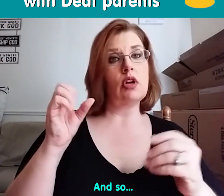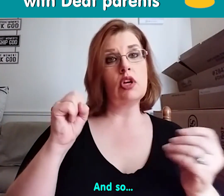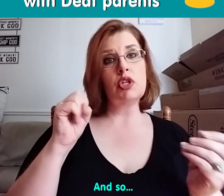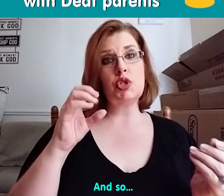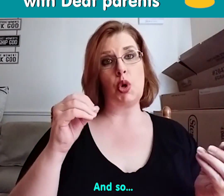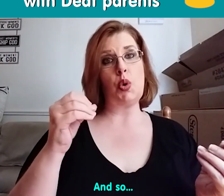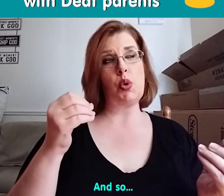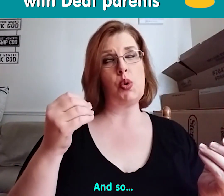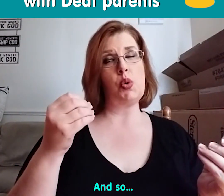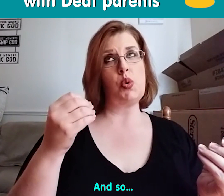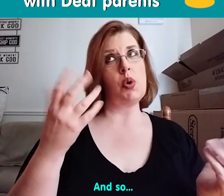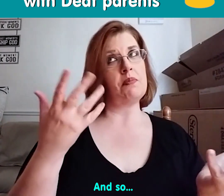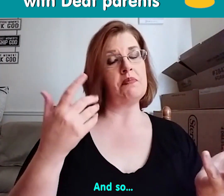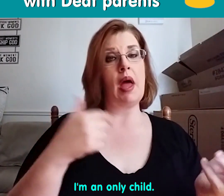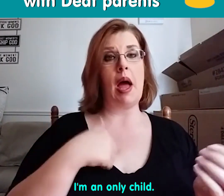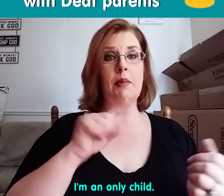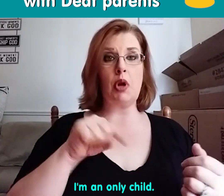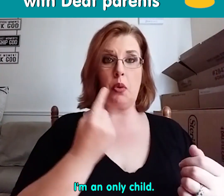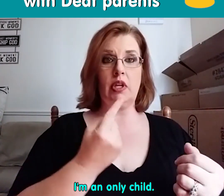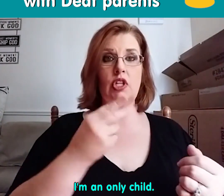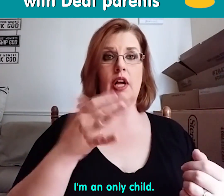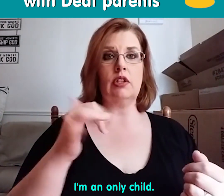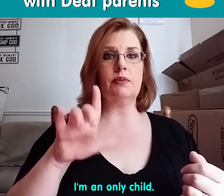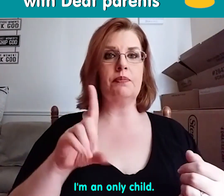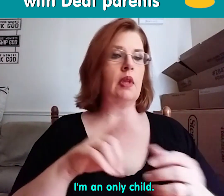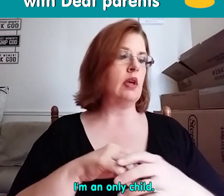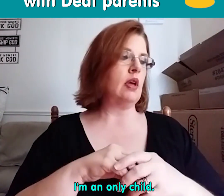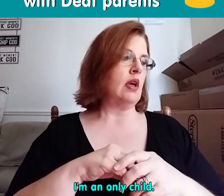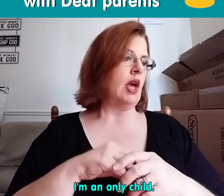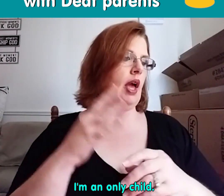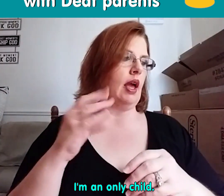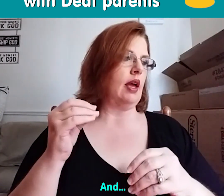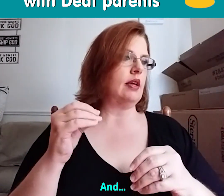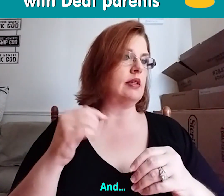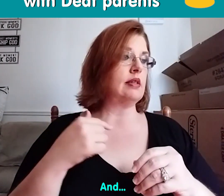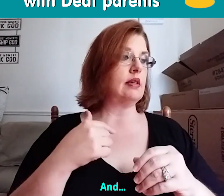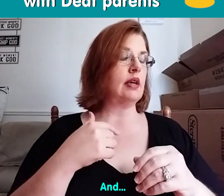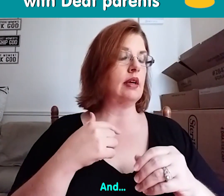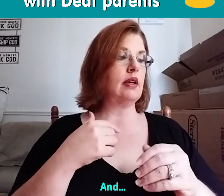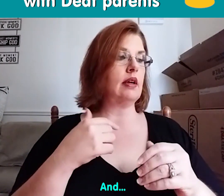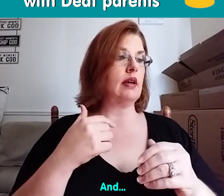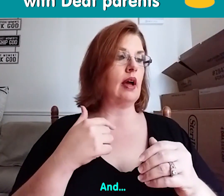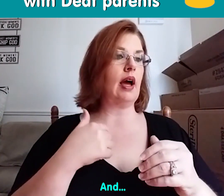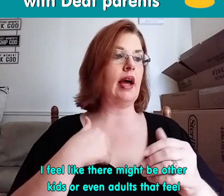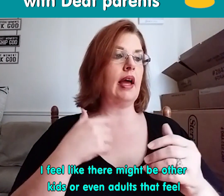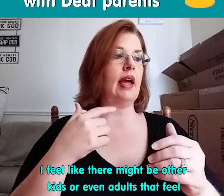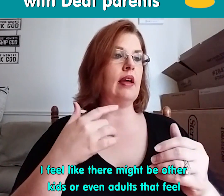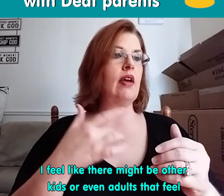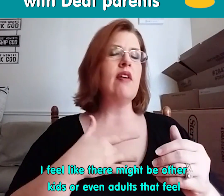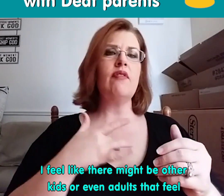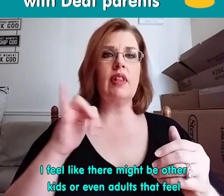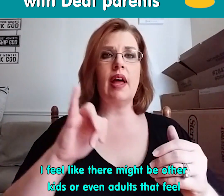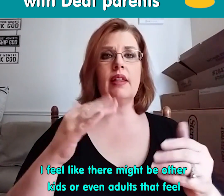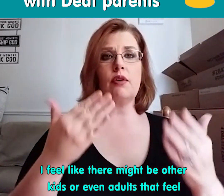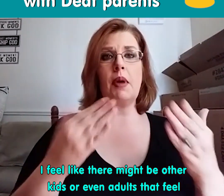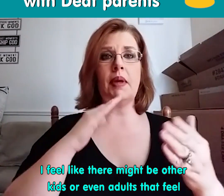and so I'm an only child, and I feel like there may